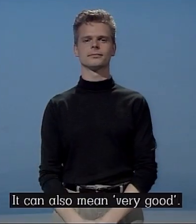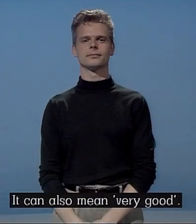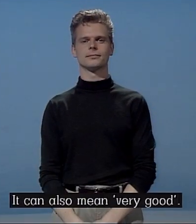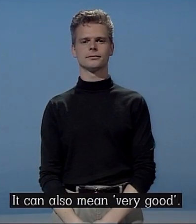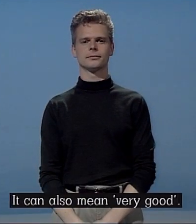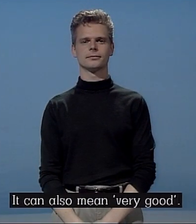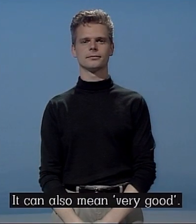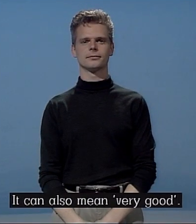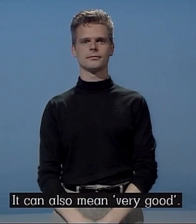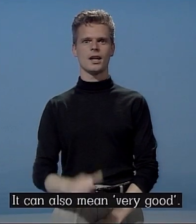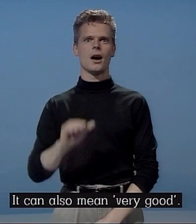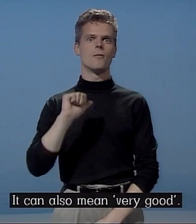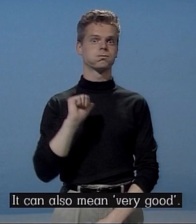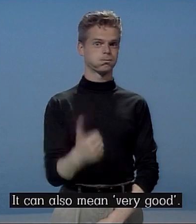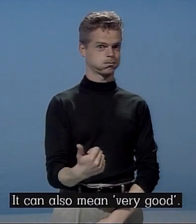It can also mean very good.